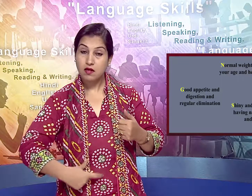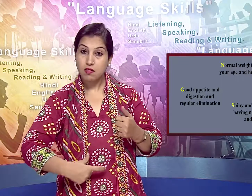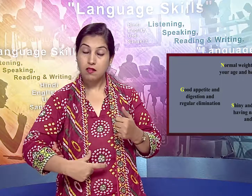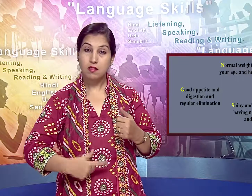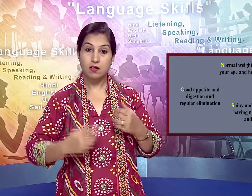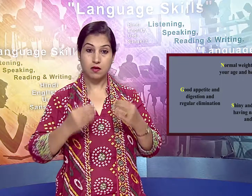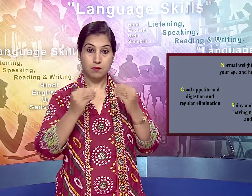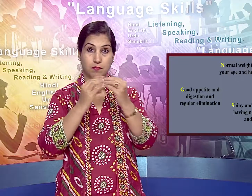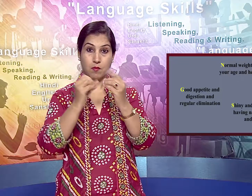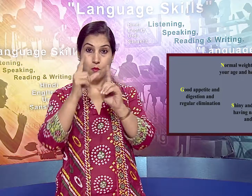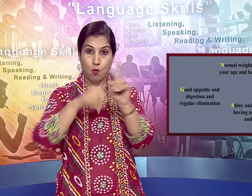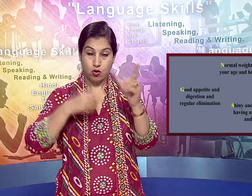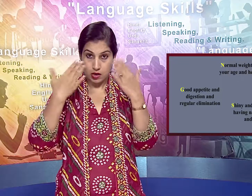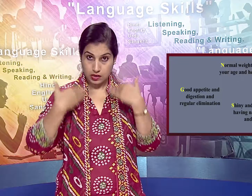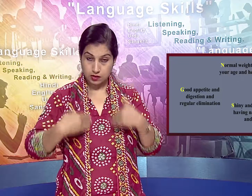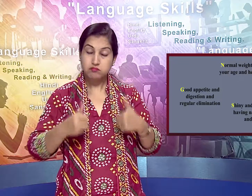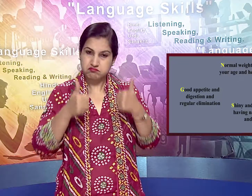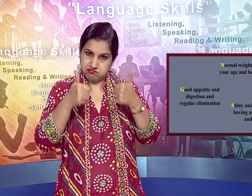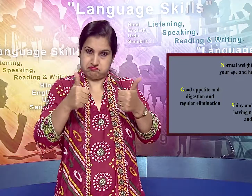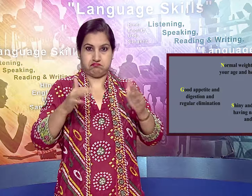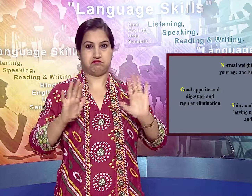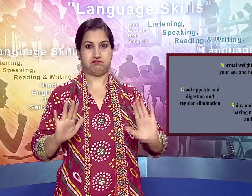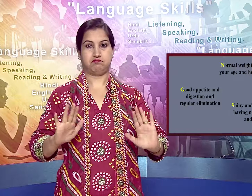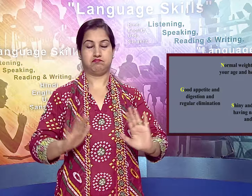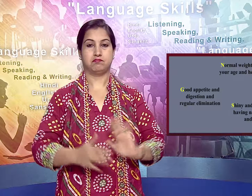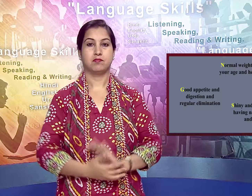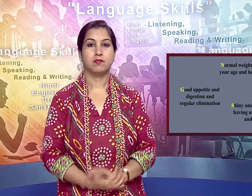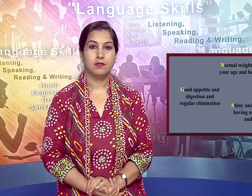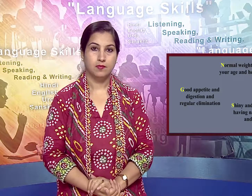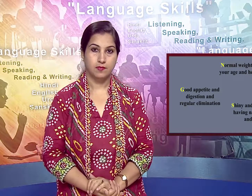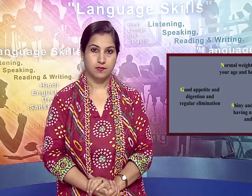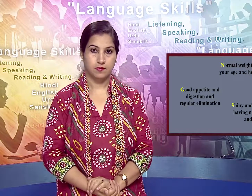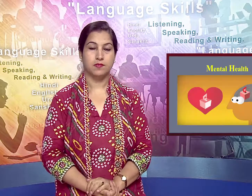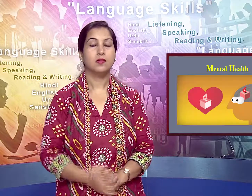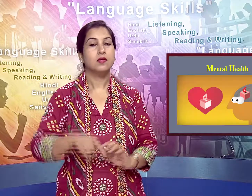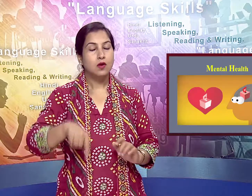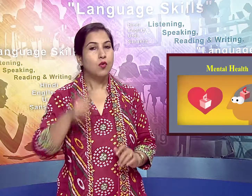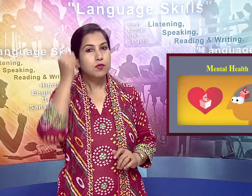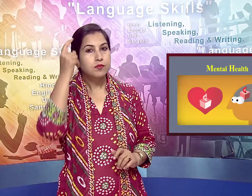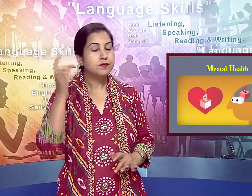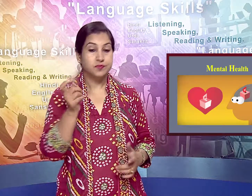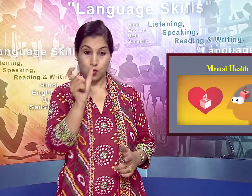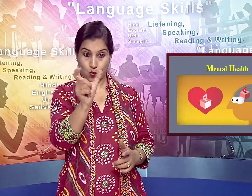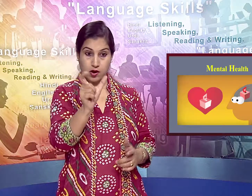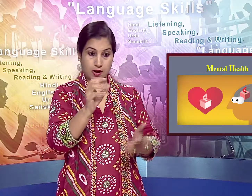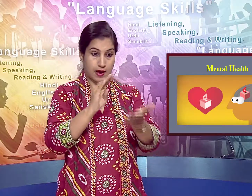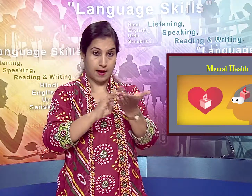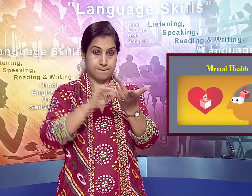physical body is physically healthy. Now let's understand the word